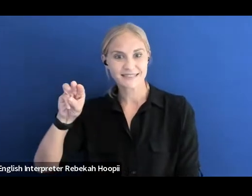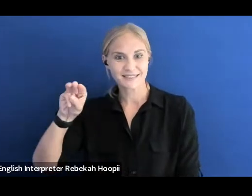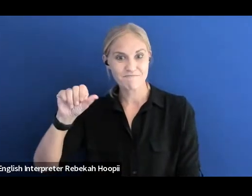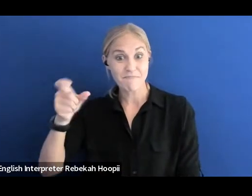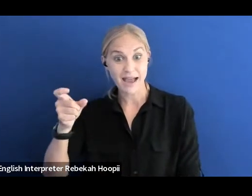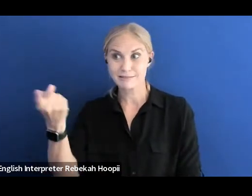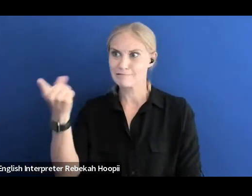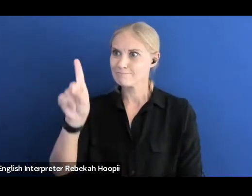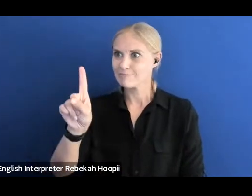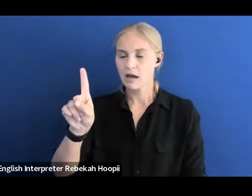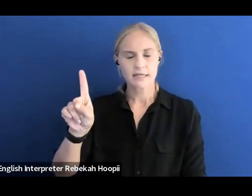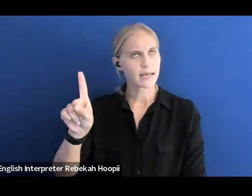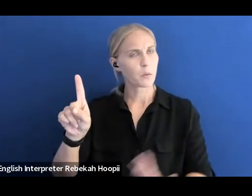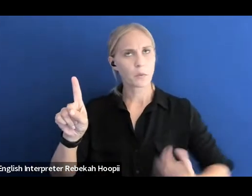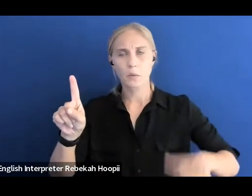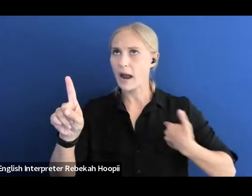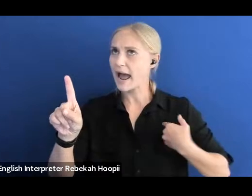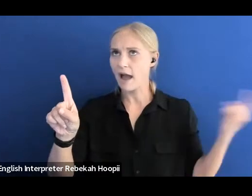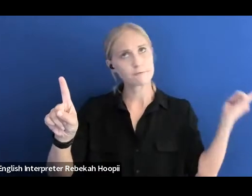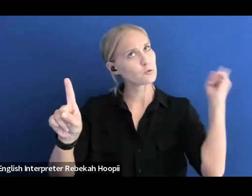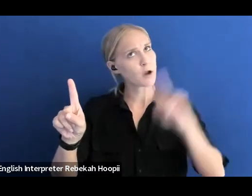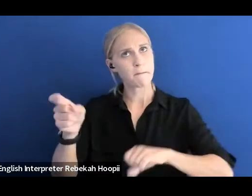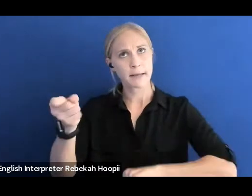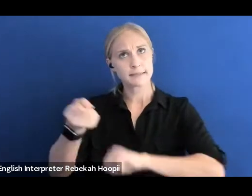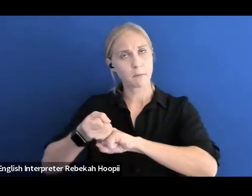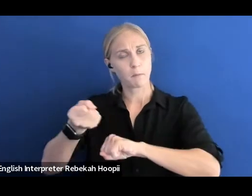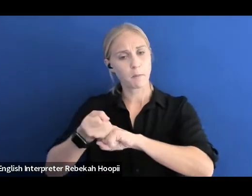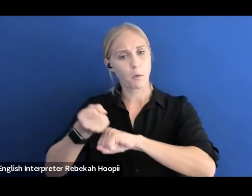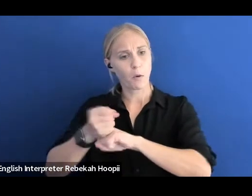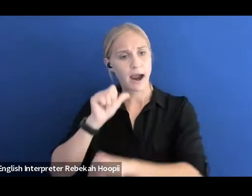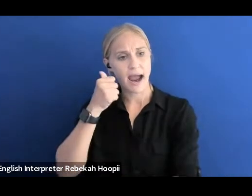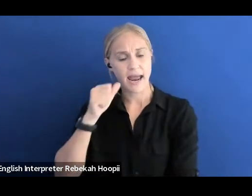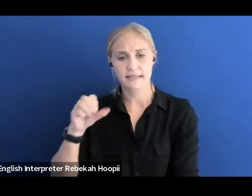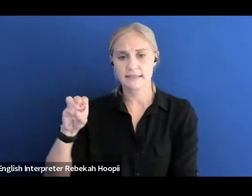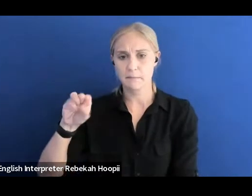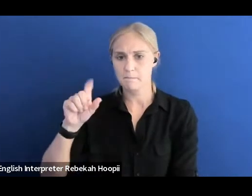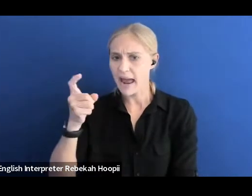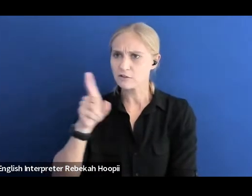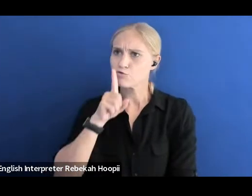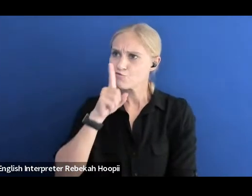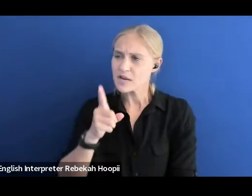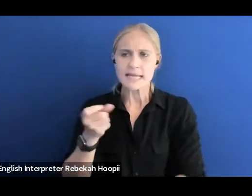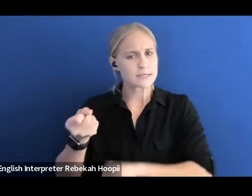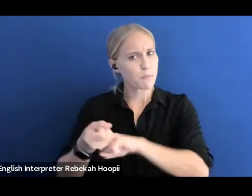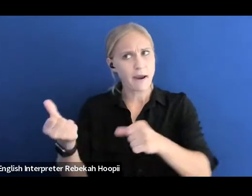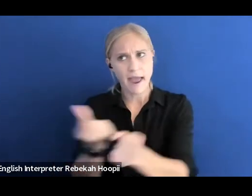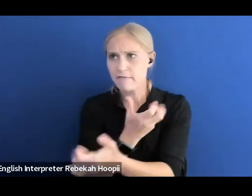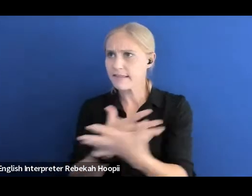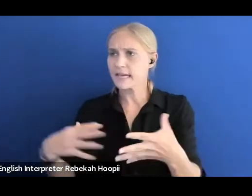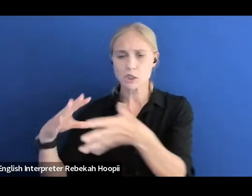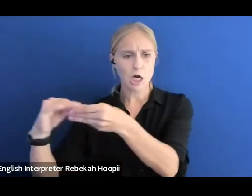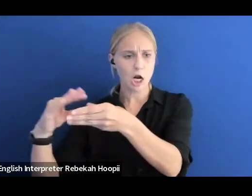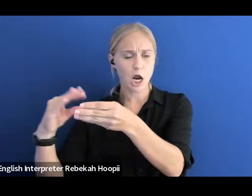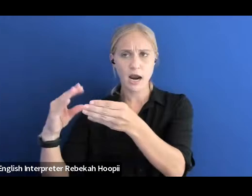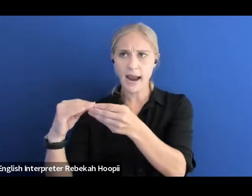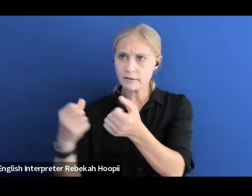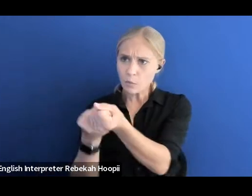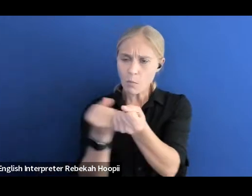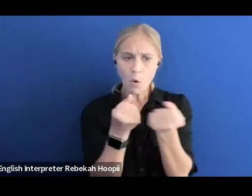And I said, I got to come down here and support Auntie Max and Kako, everything she said and everybody, everything everyone else